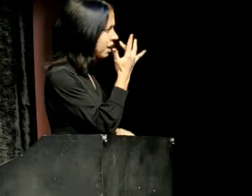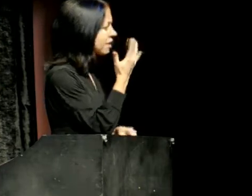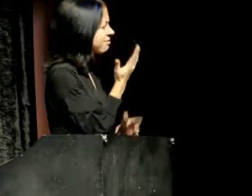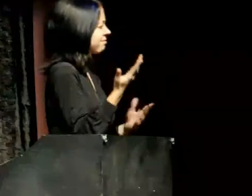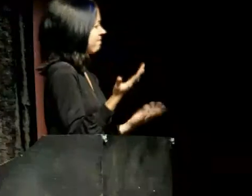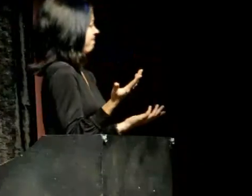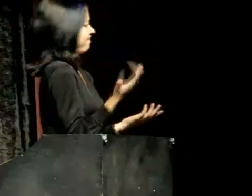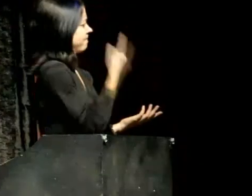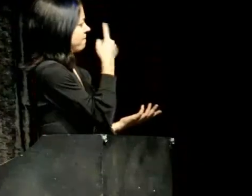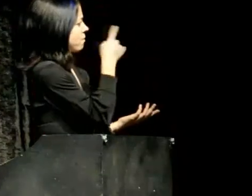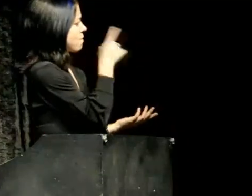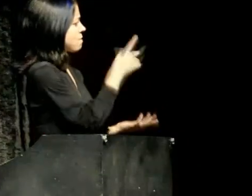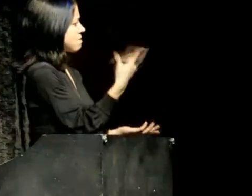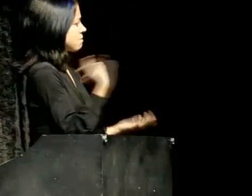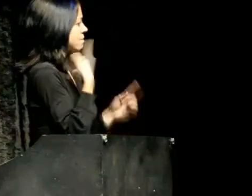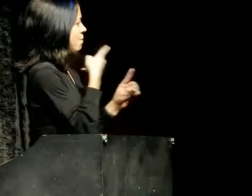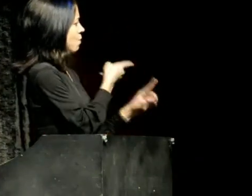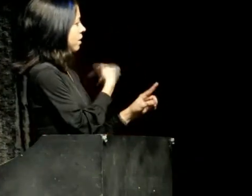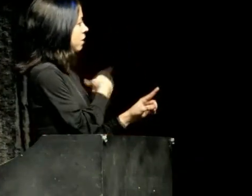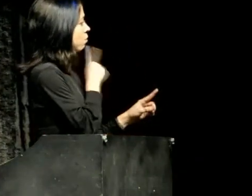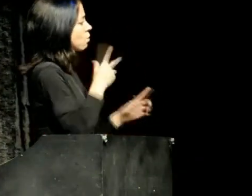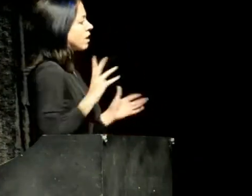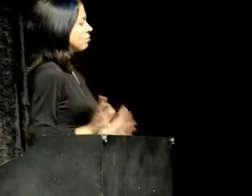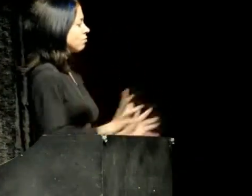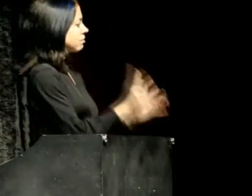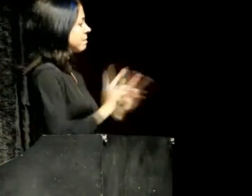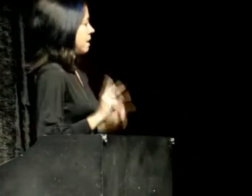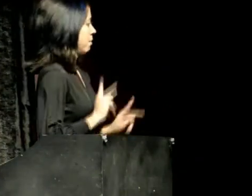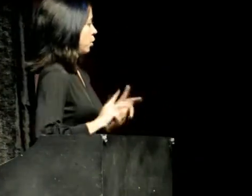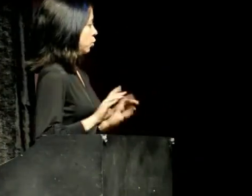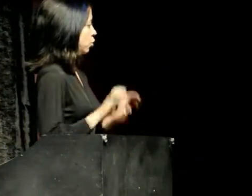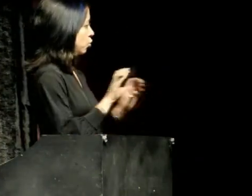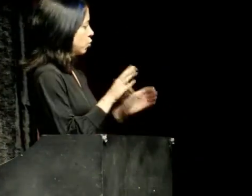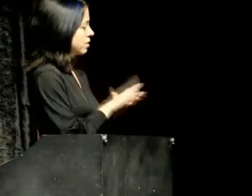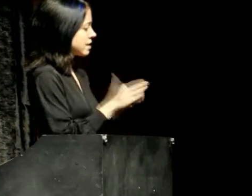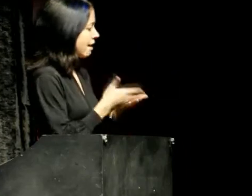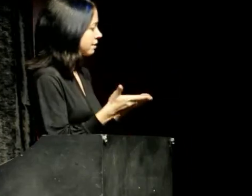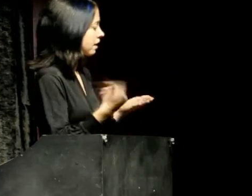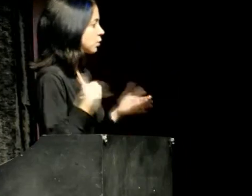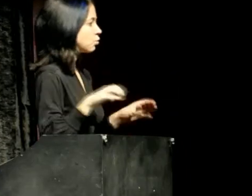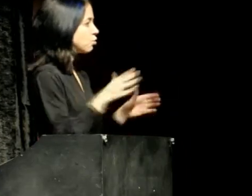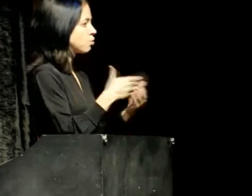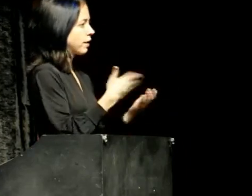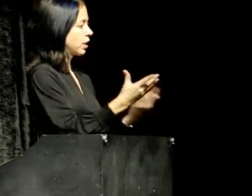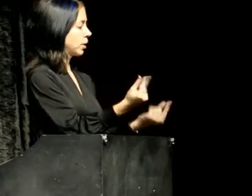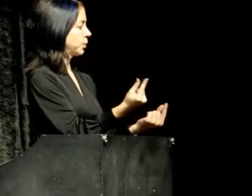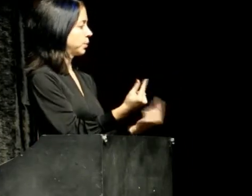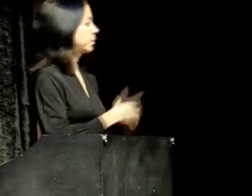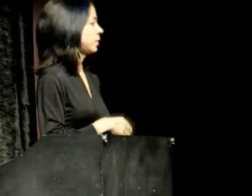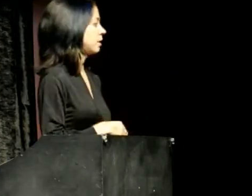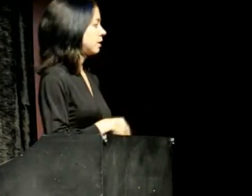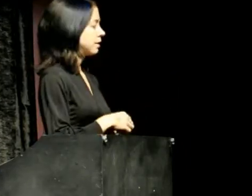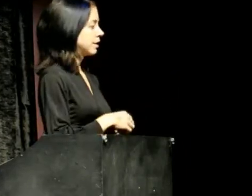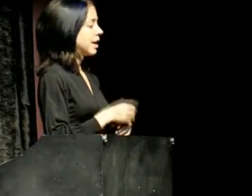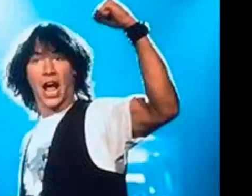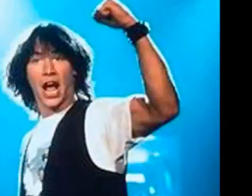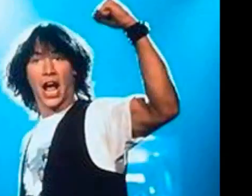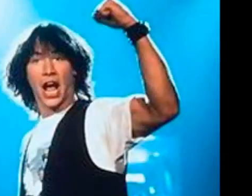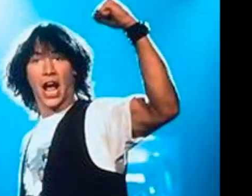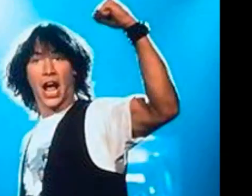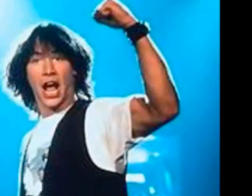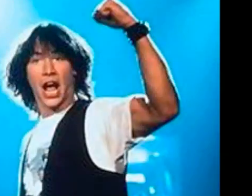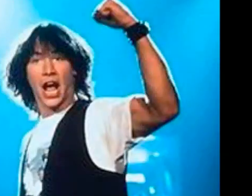What drives people to do the things they do? And in my Merlot haze, watching